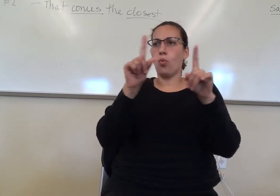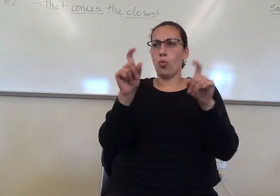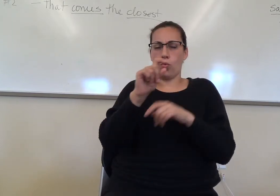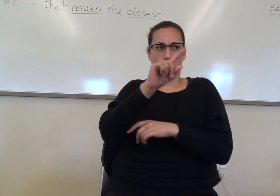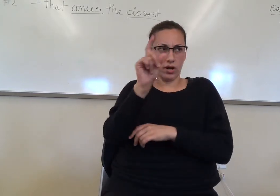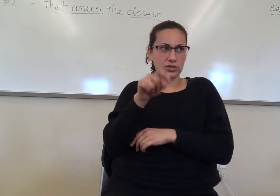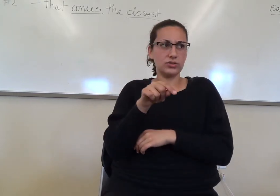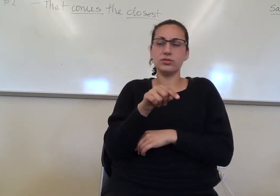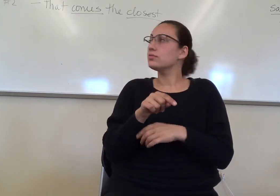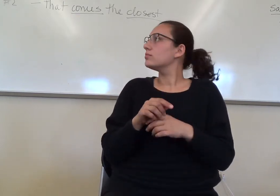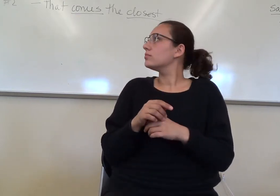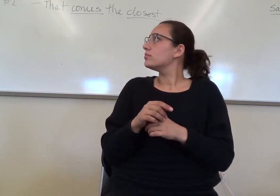their answer is here?